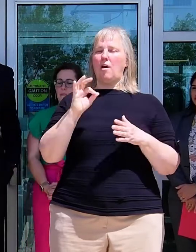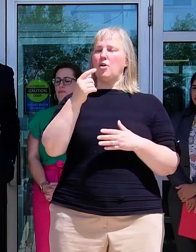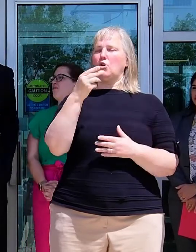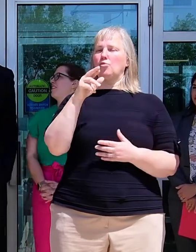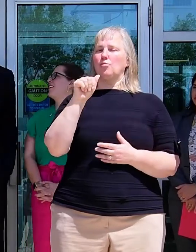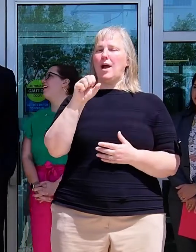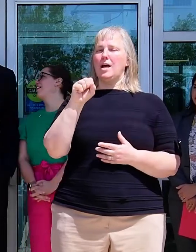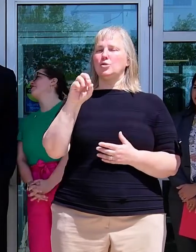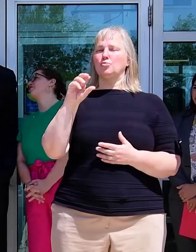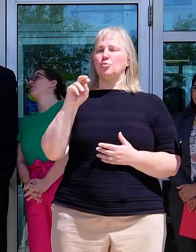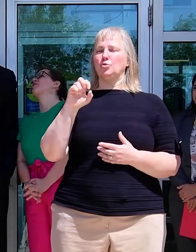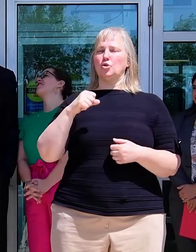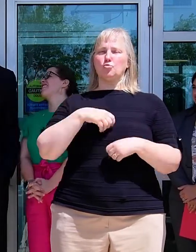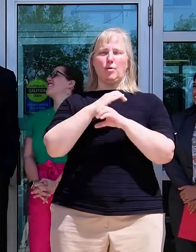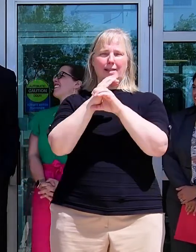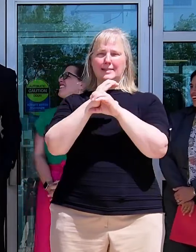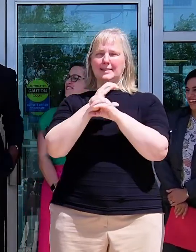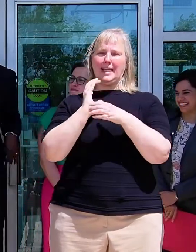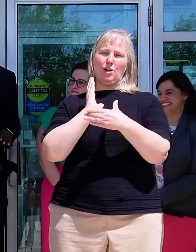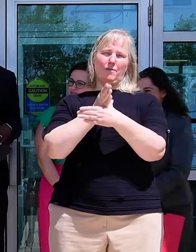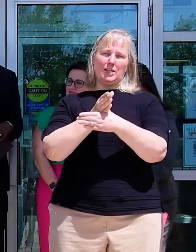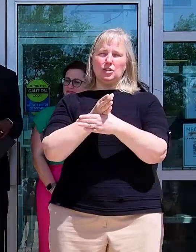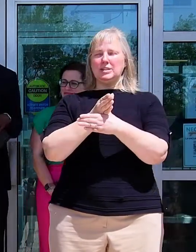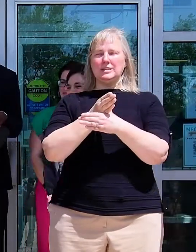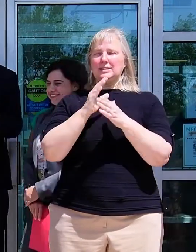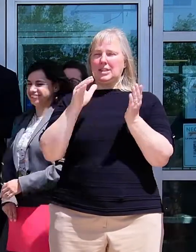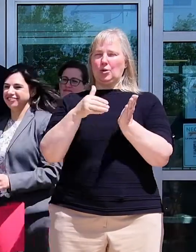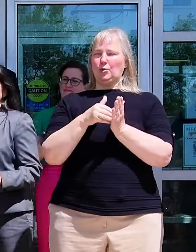Crisis Intervention Center.